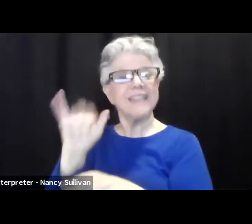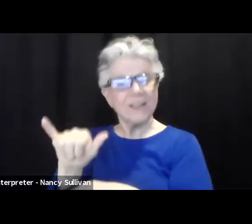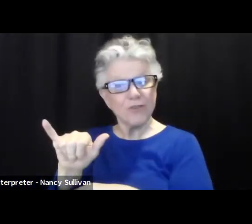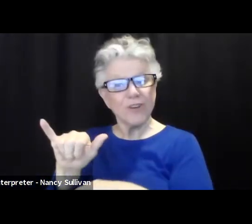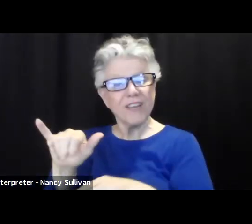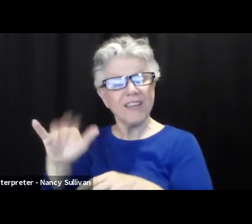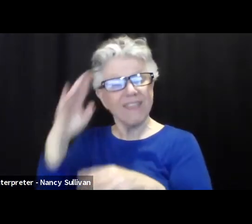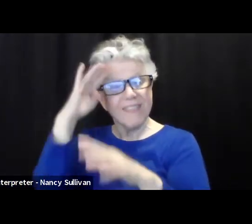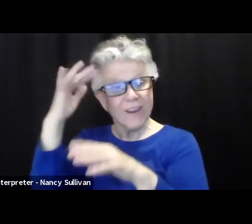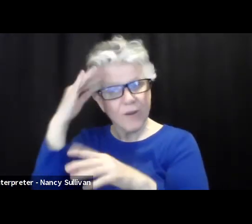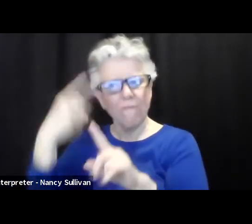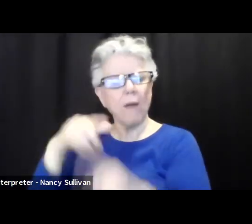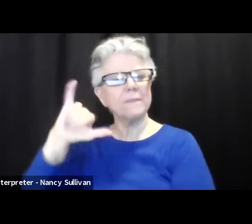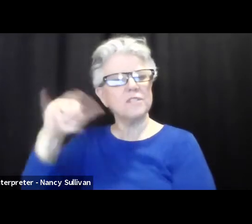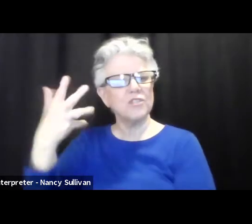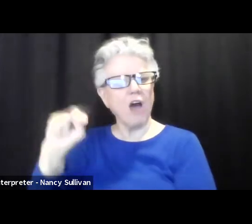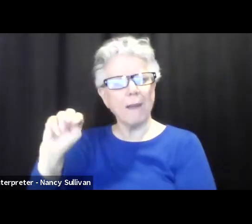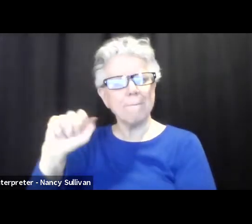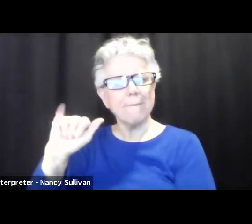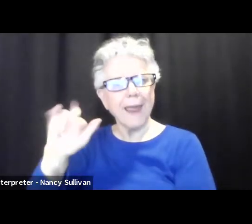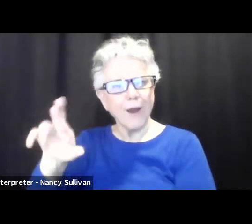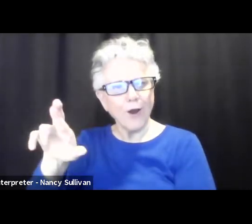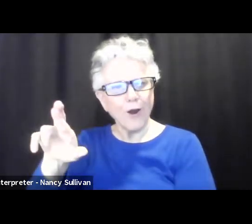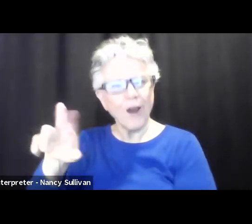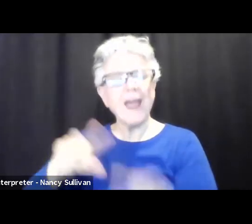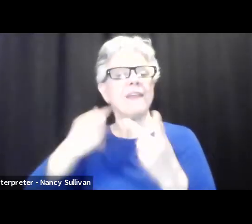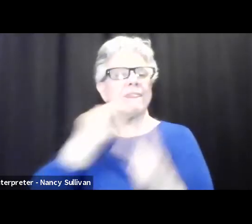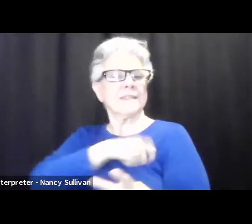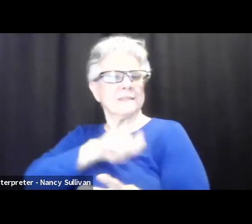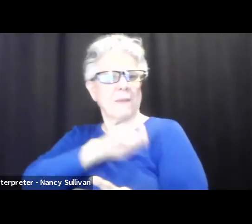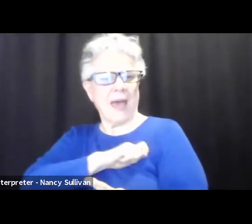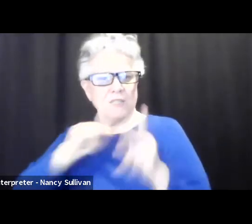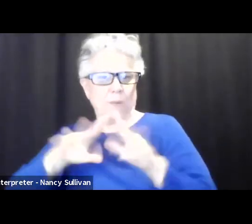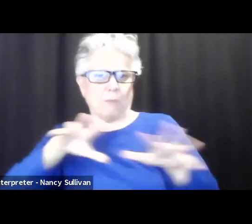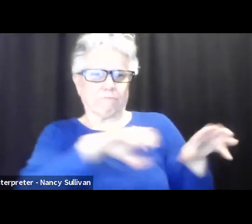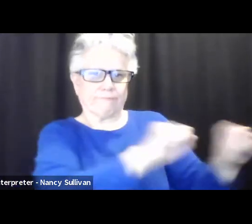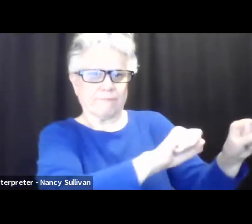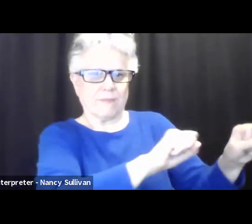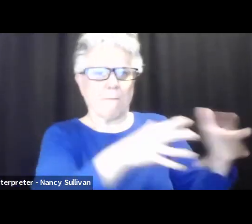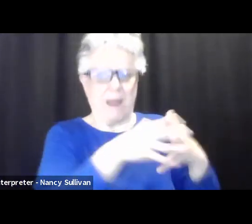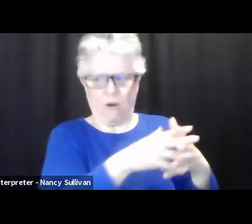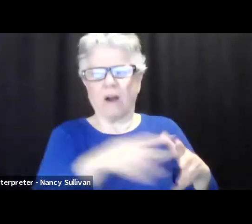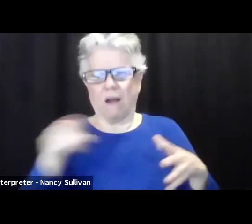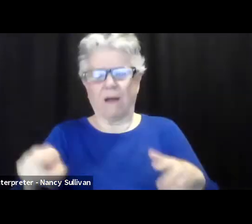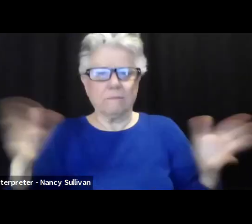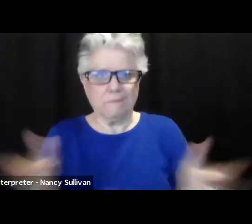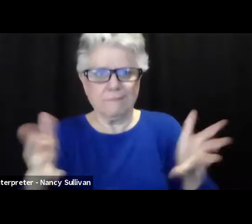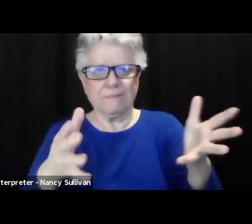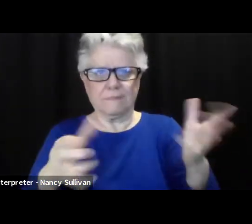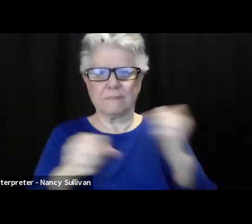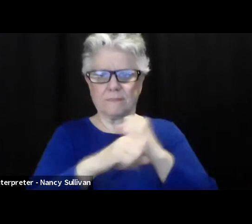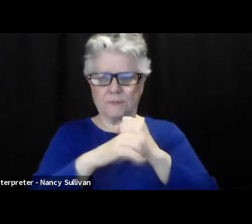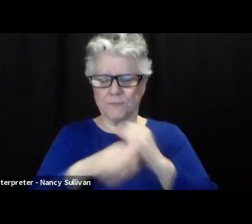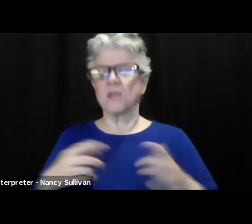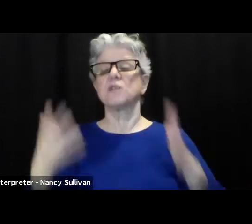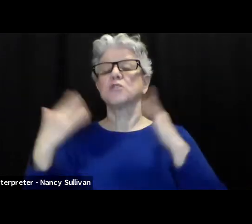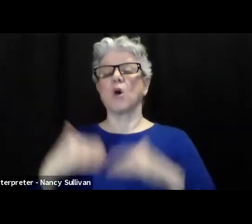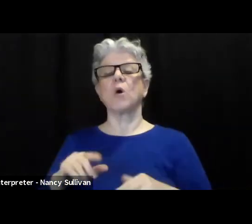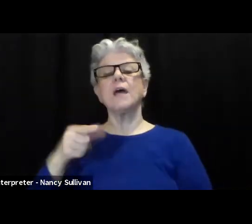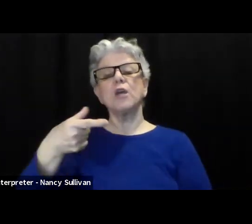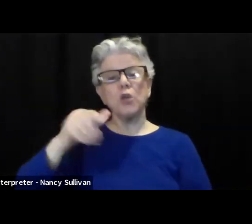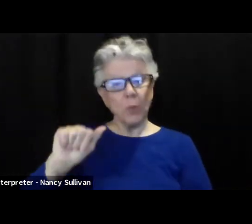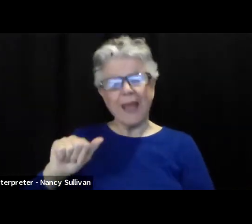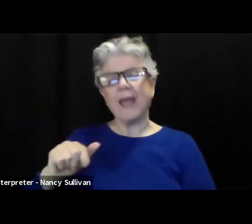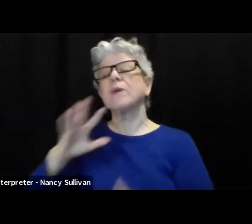Mayer and was promoted by the 16th century Spanish colonialists. So I'm happy to talk about Aristotle during the Q&A.